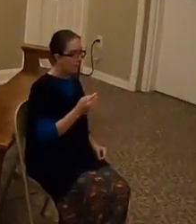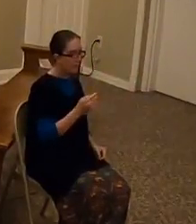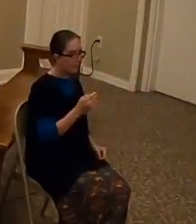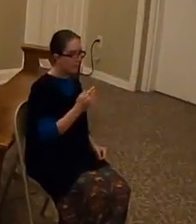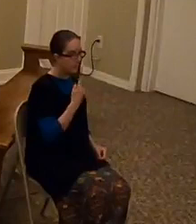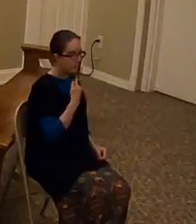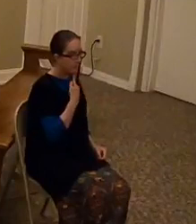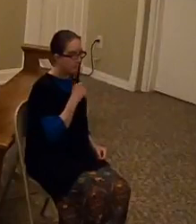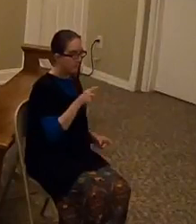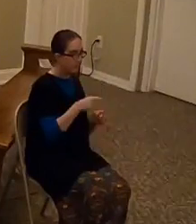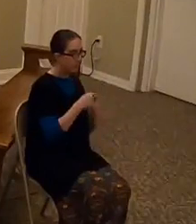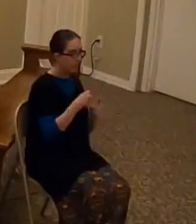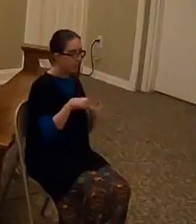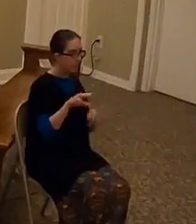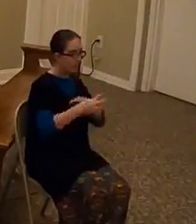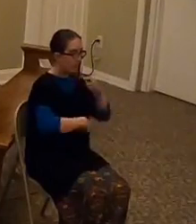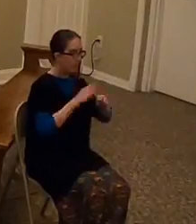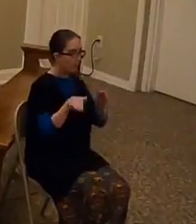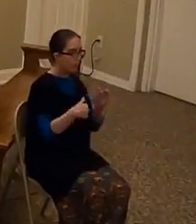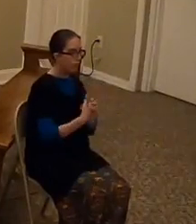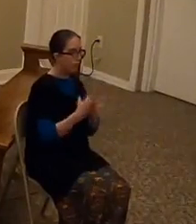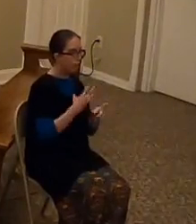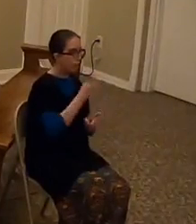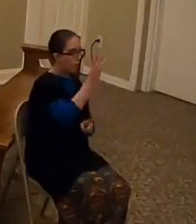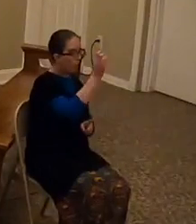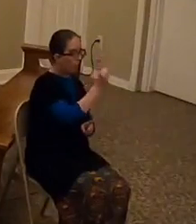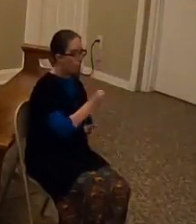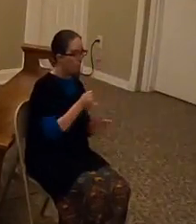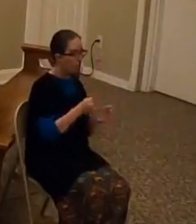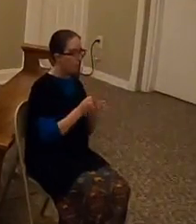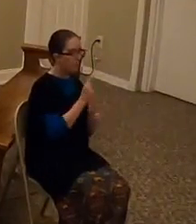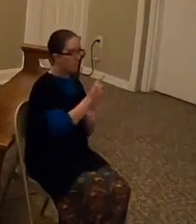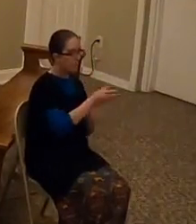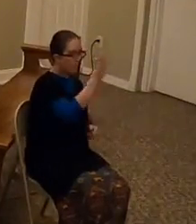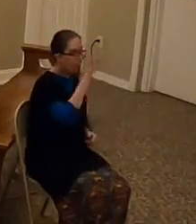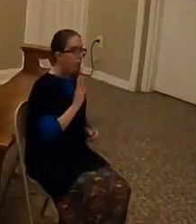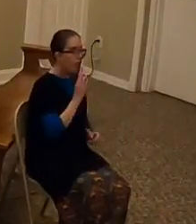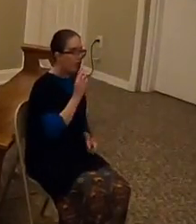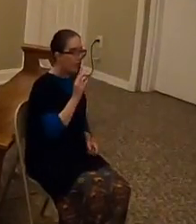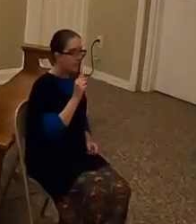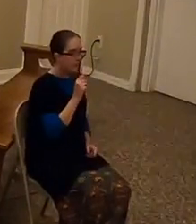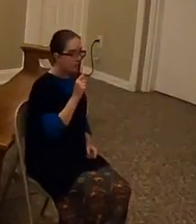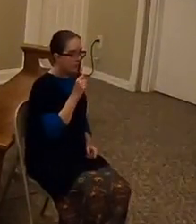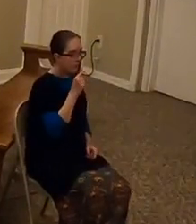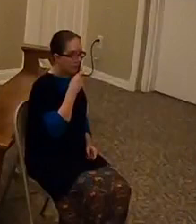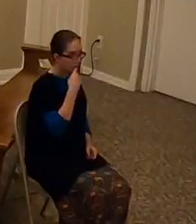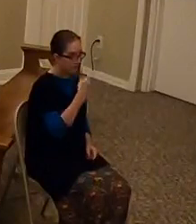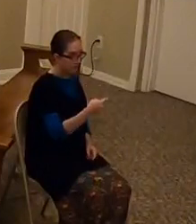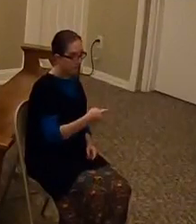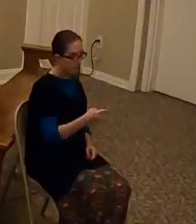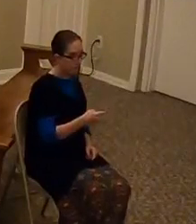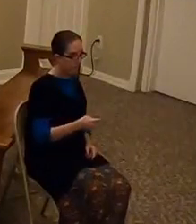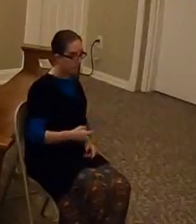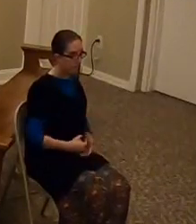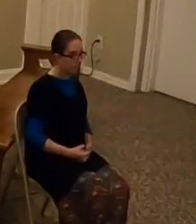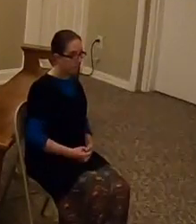world that we totally miss it when God speaks to us about something. Oh,